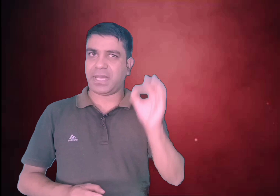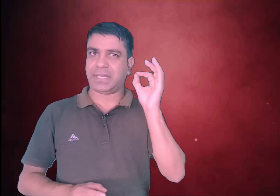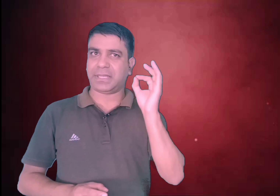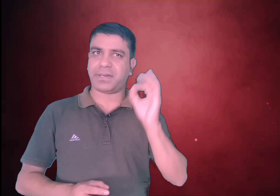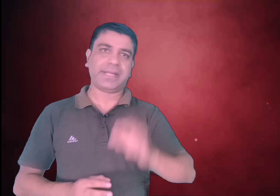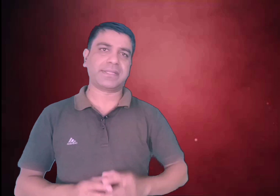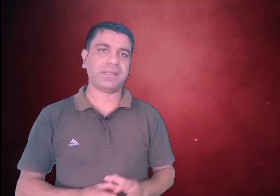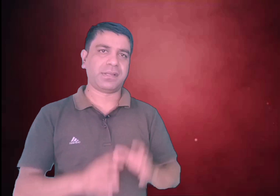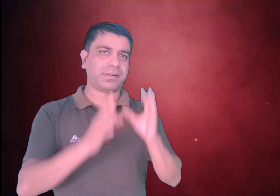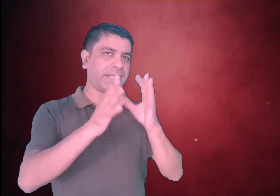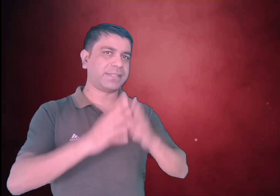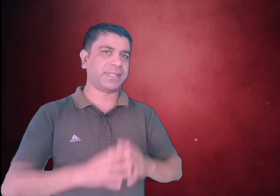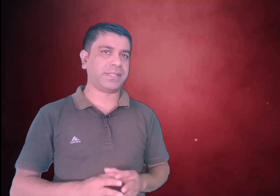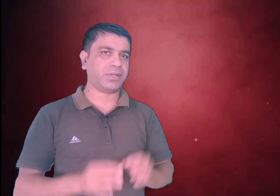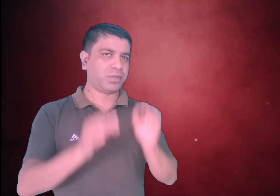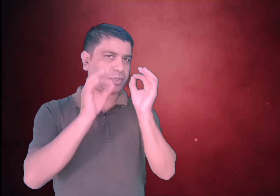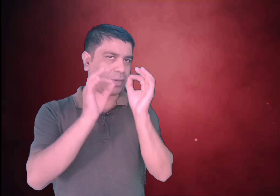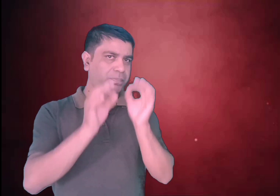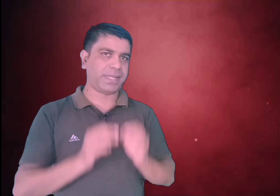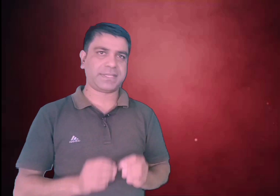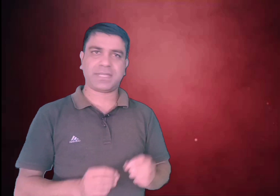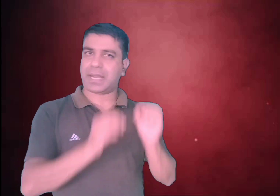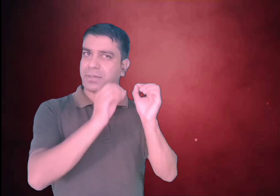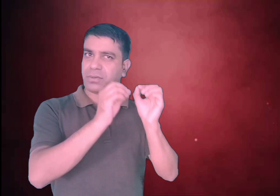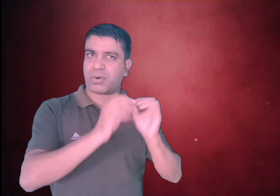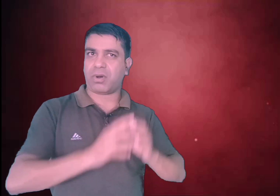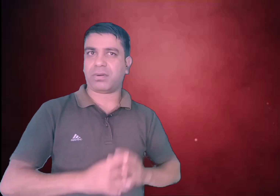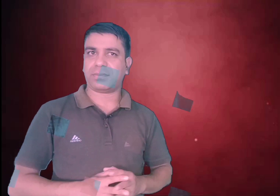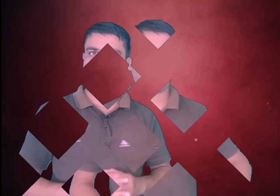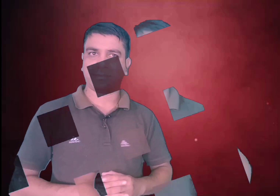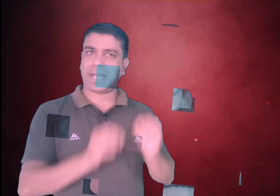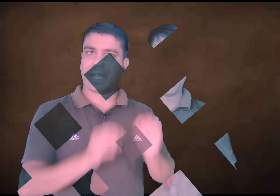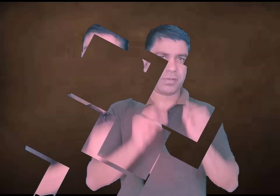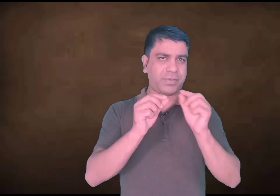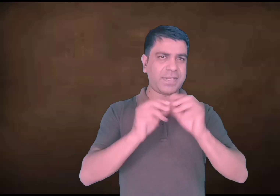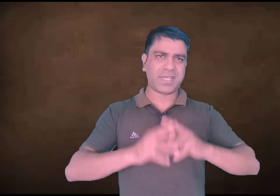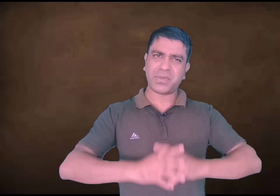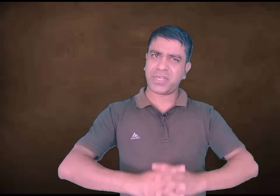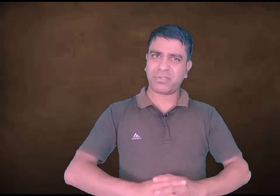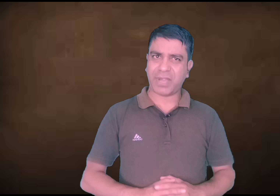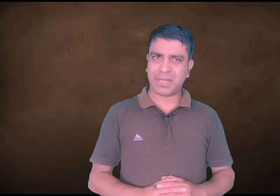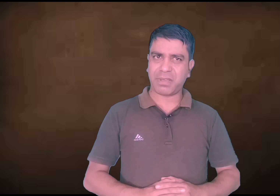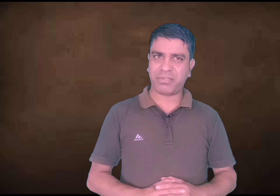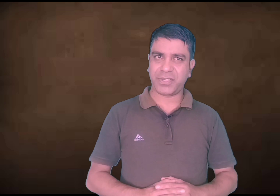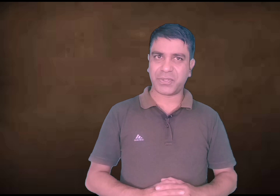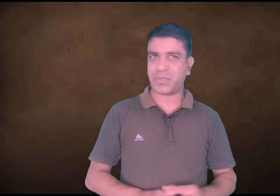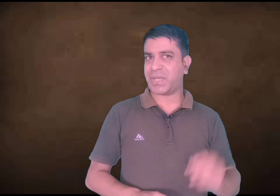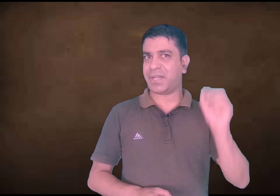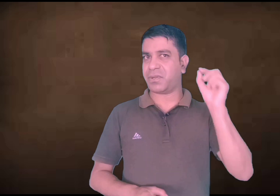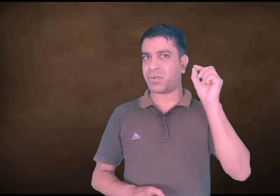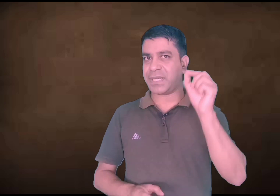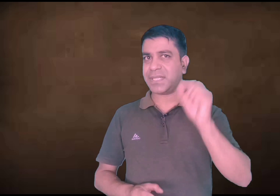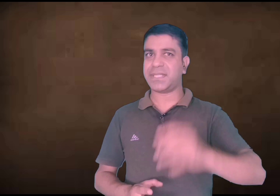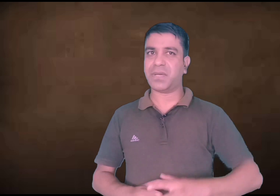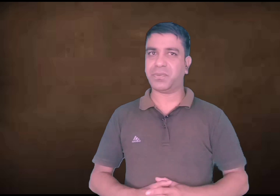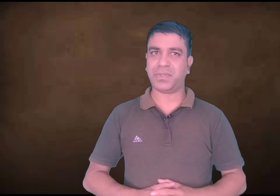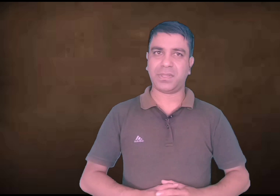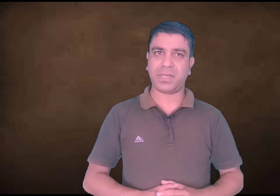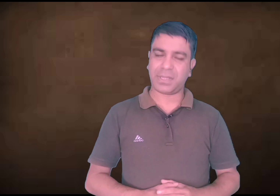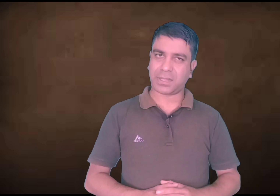and correct rather than complex and wrong. Friends, how did you find my video? You can write it down in the